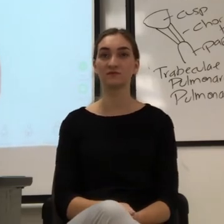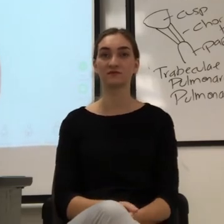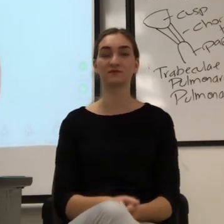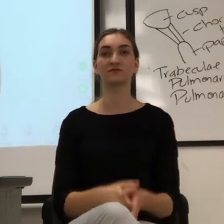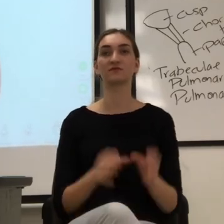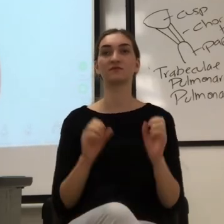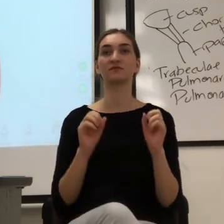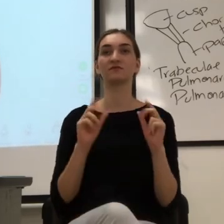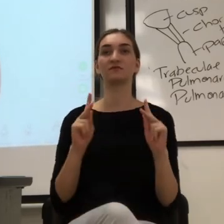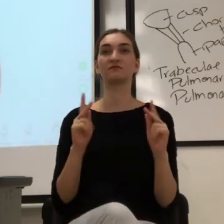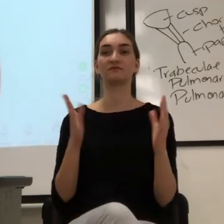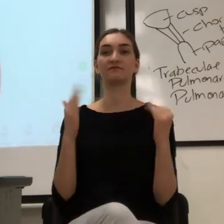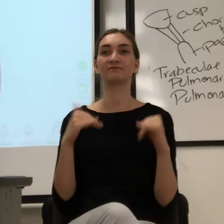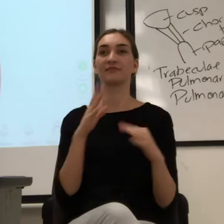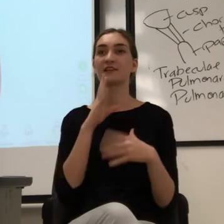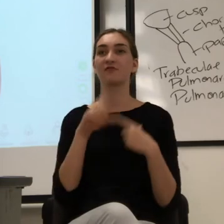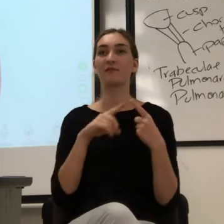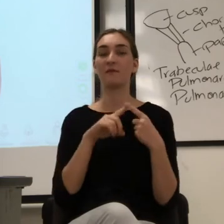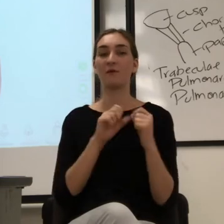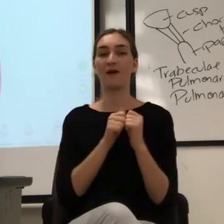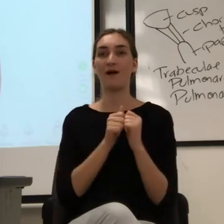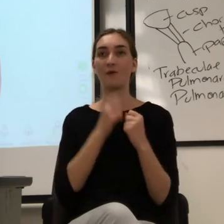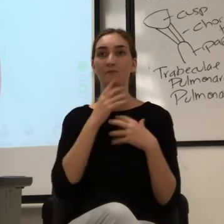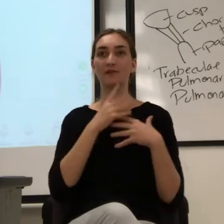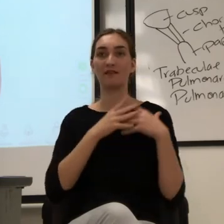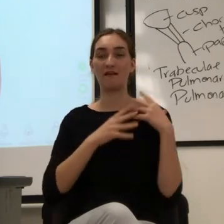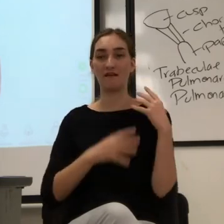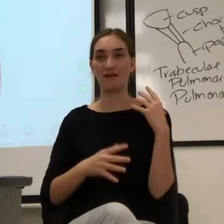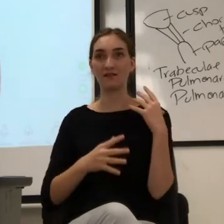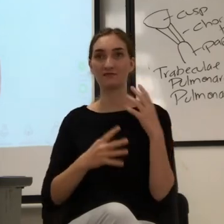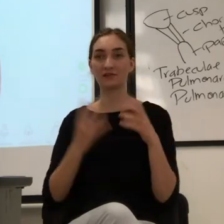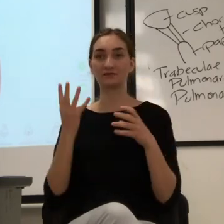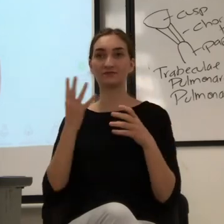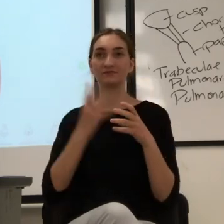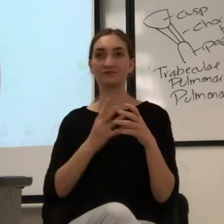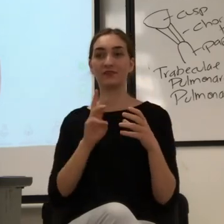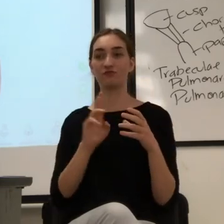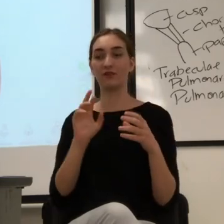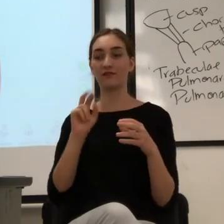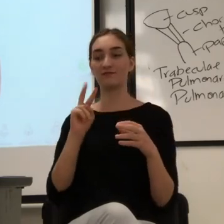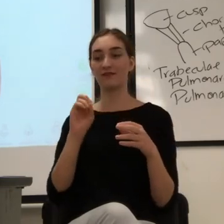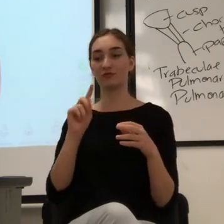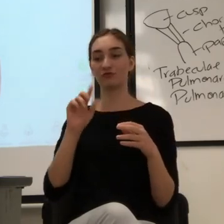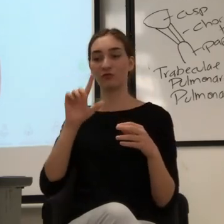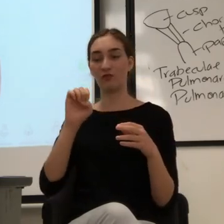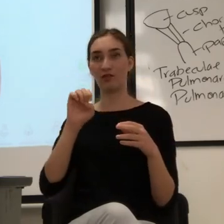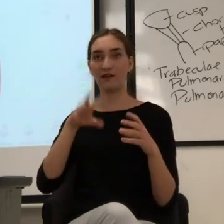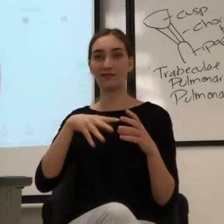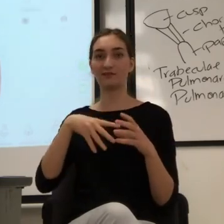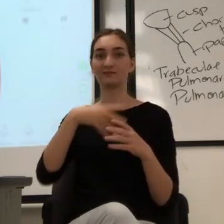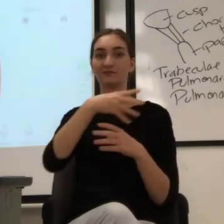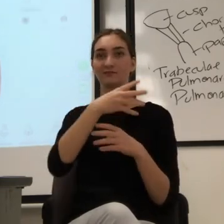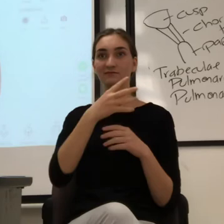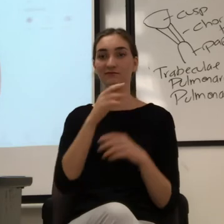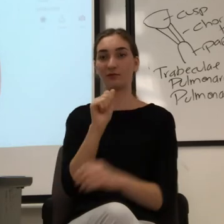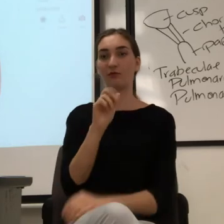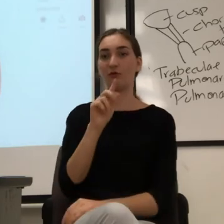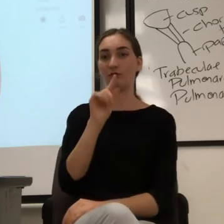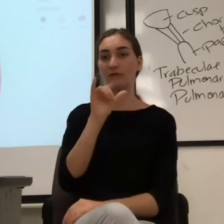Okay, so let's talk about how blood flows into the right ventricle and how it flows out through the artery.